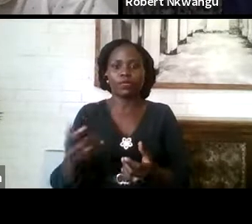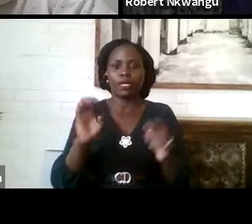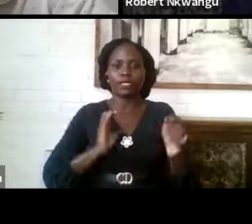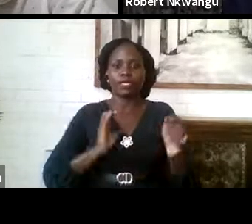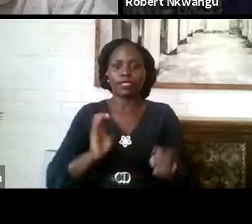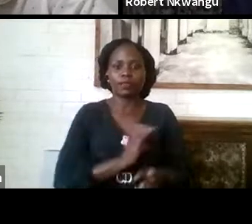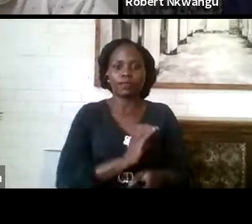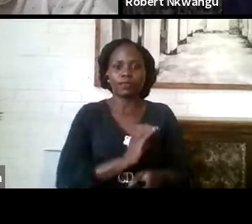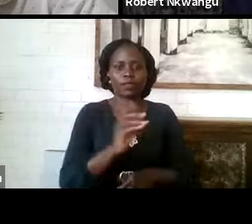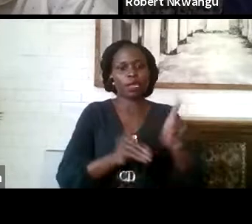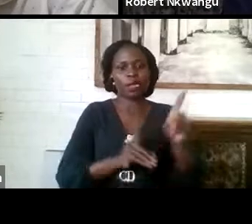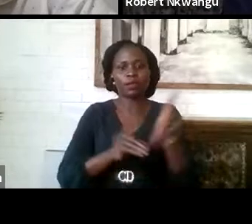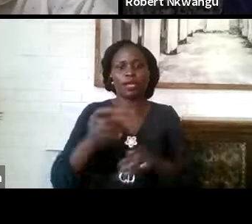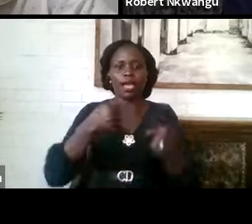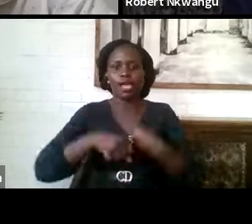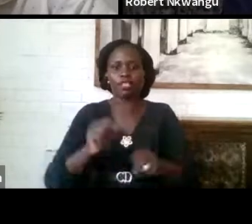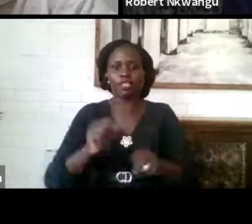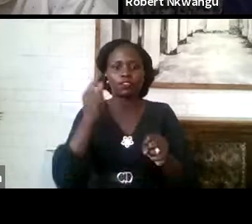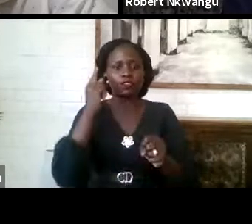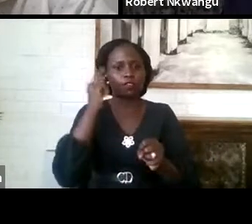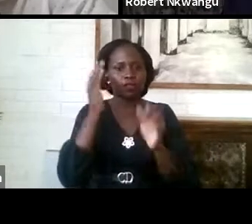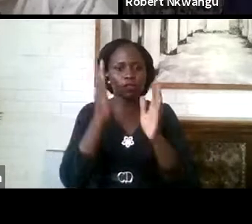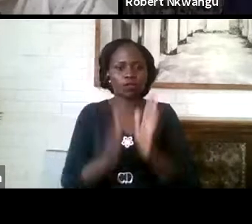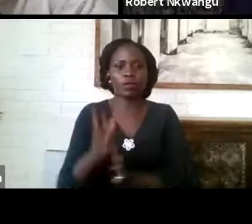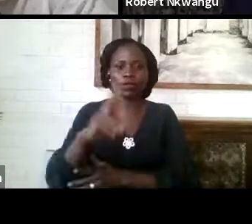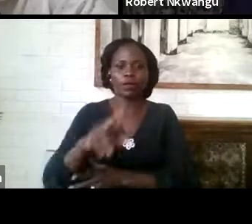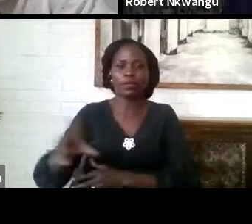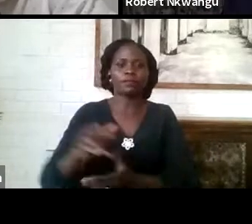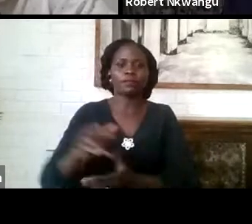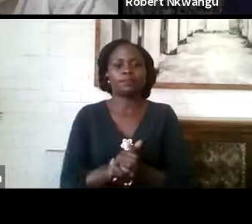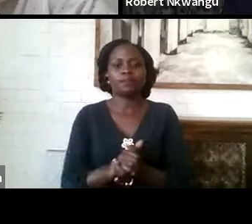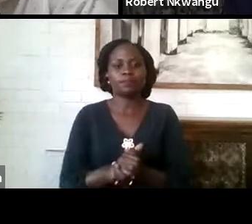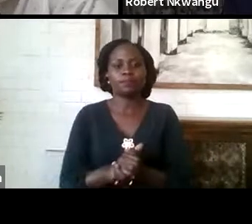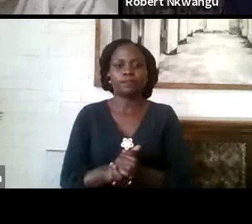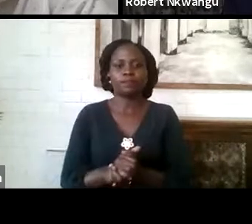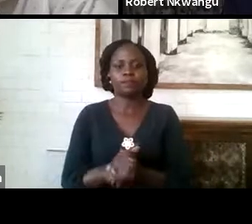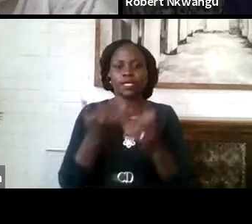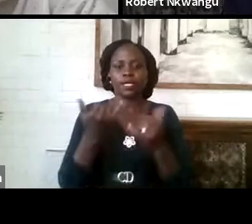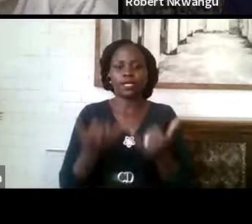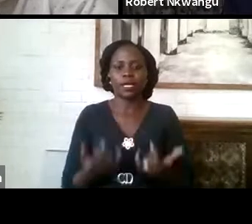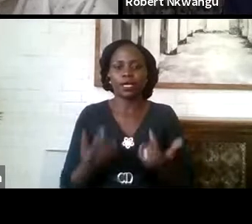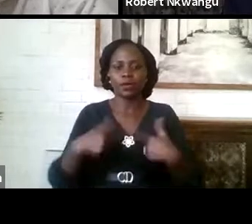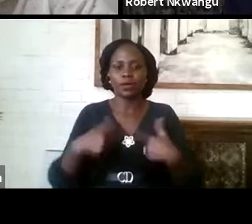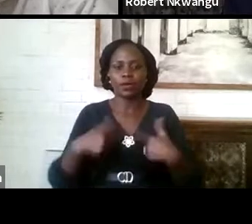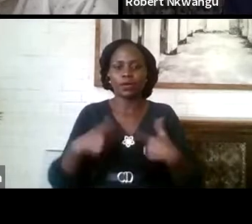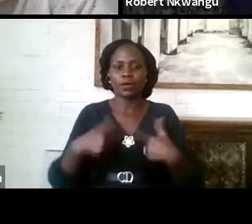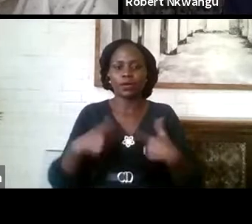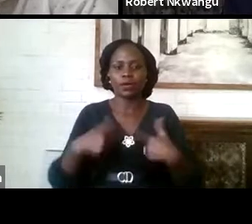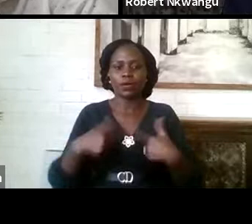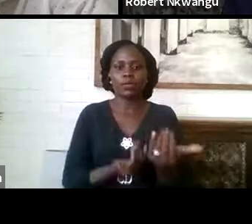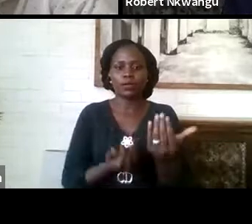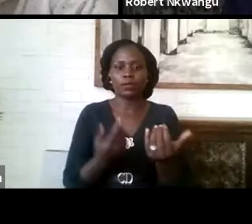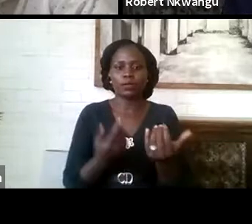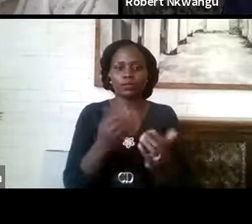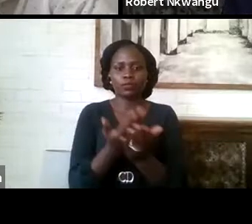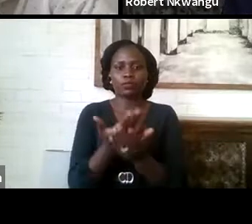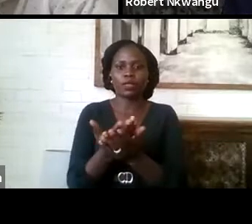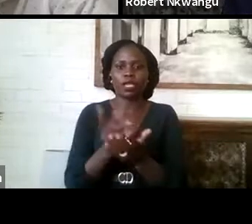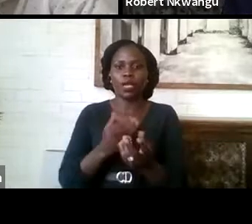for Human Rights. As we wait for him, I would like to ask our panelists to